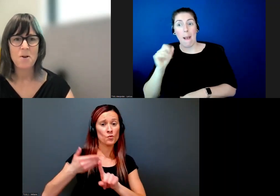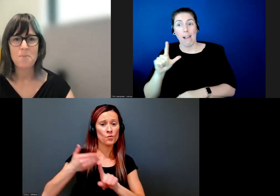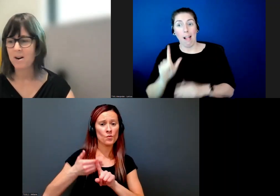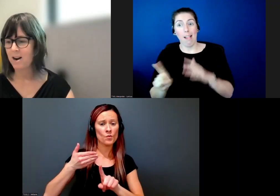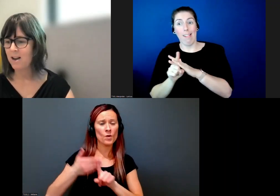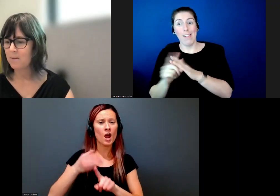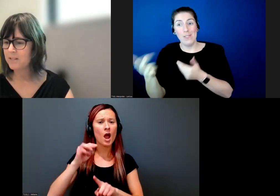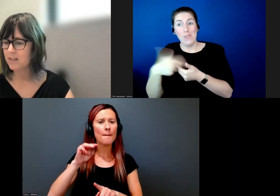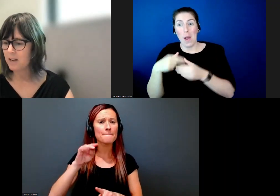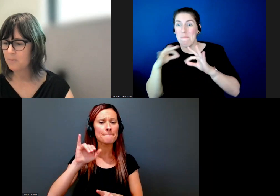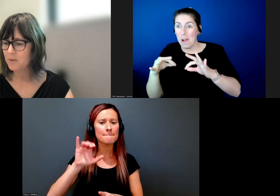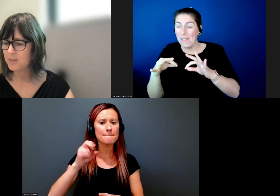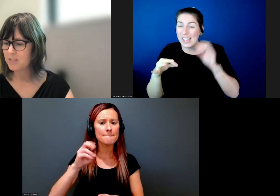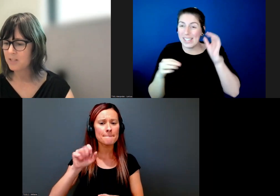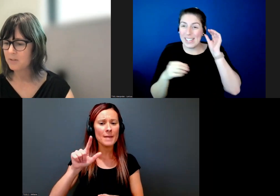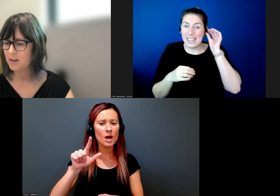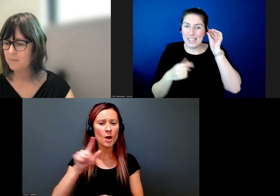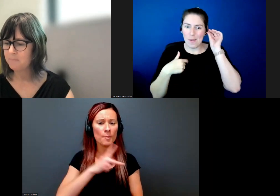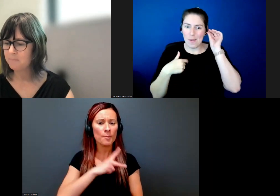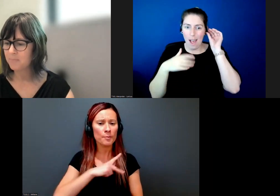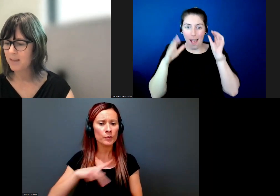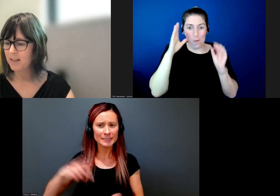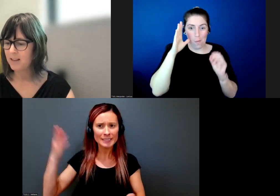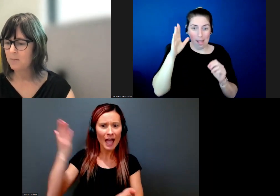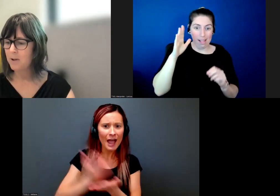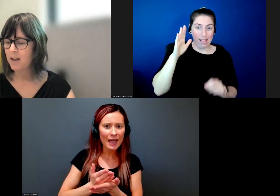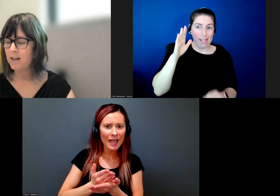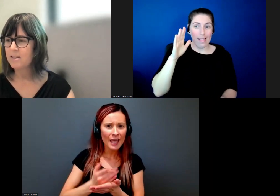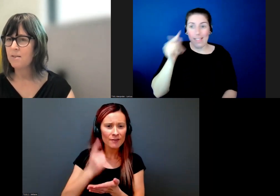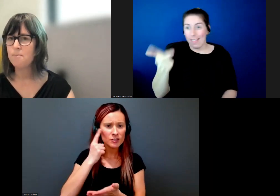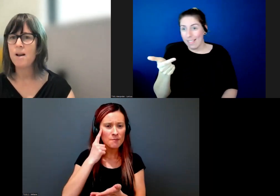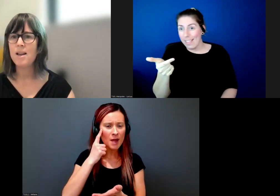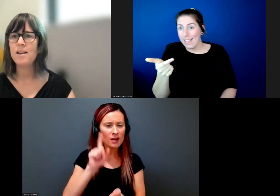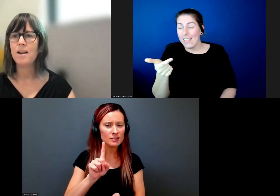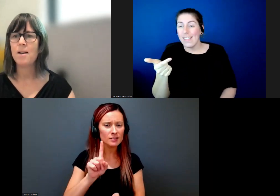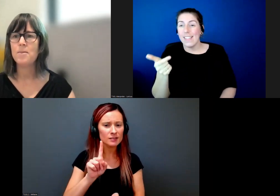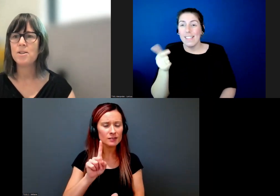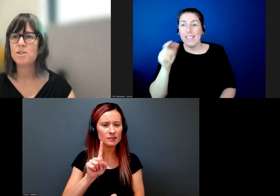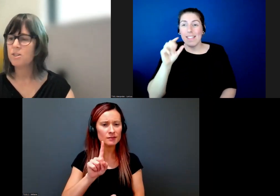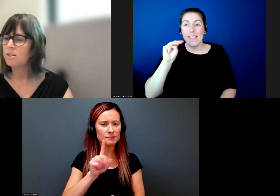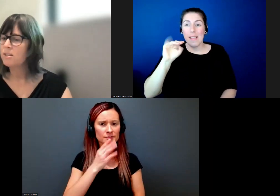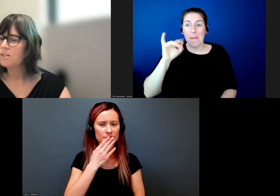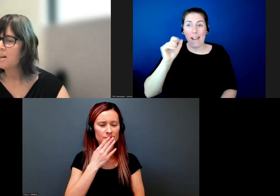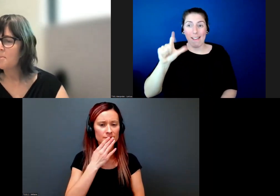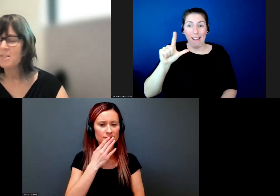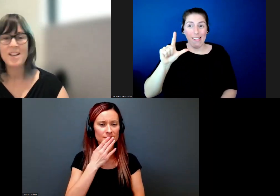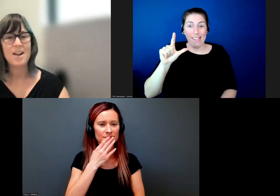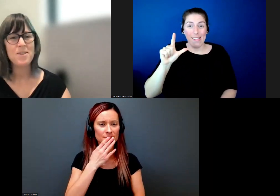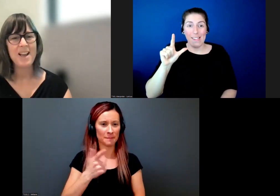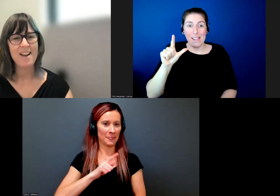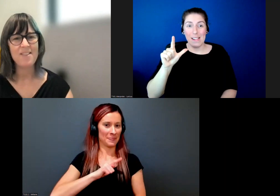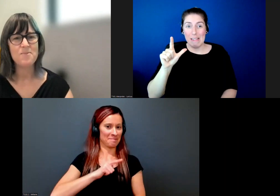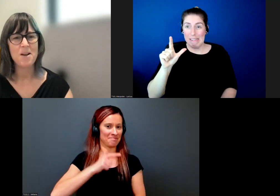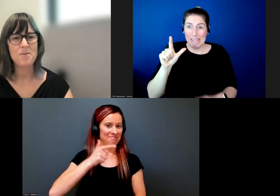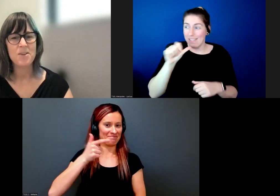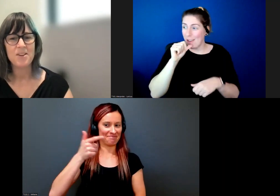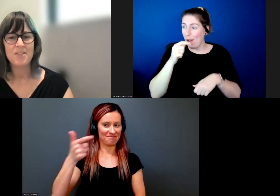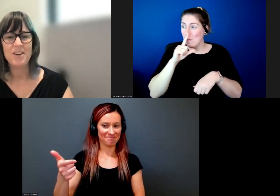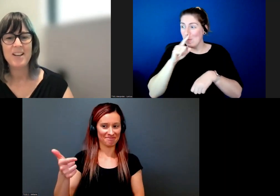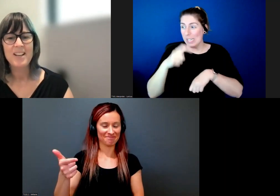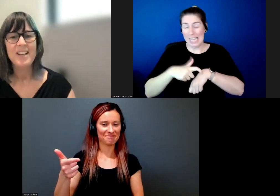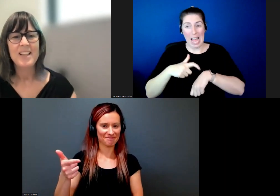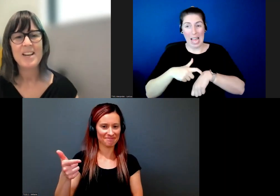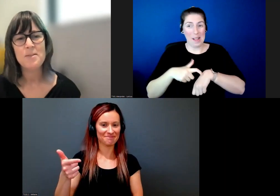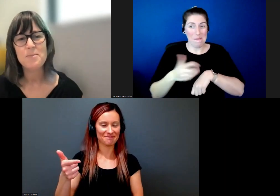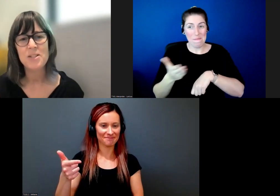so perhaps I'm going to pass the mic. I'm not sure how much time we have, but we're going